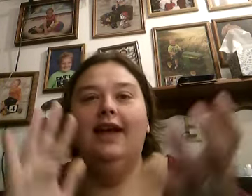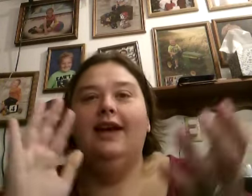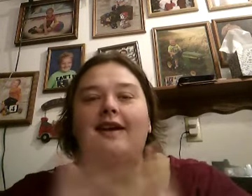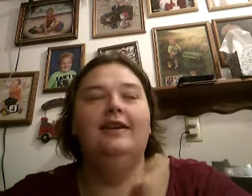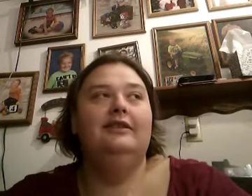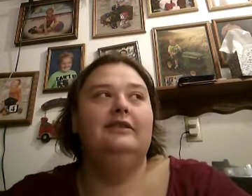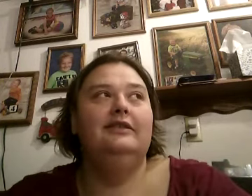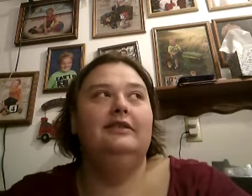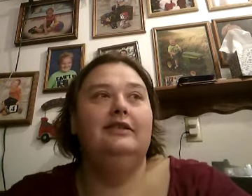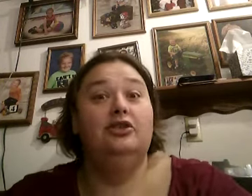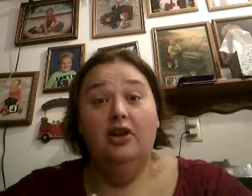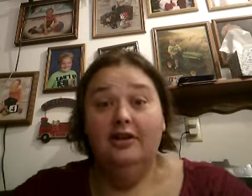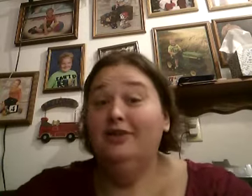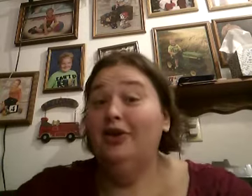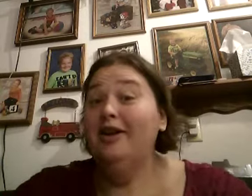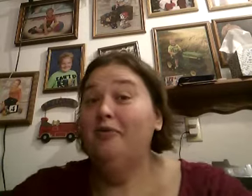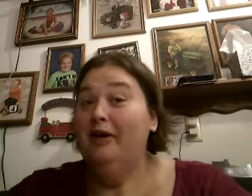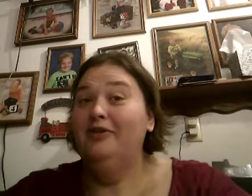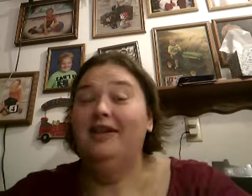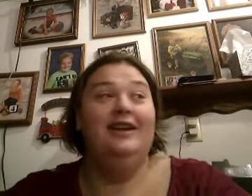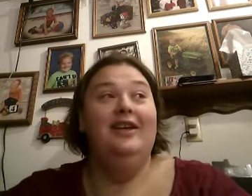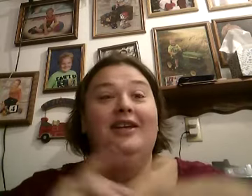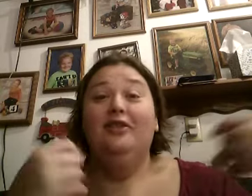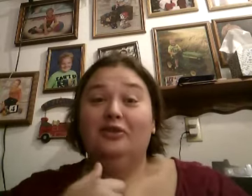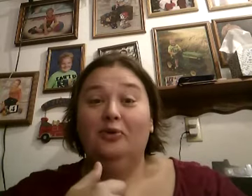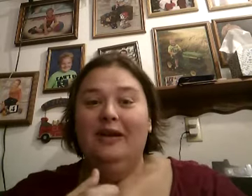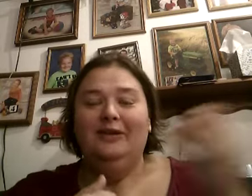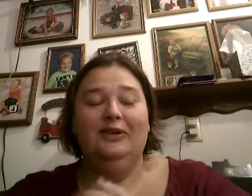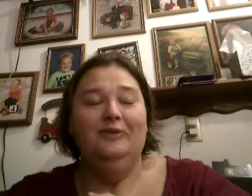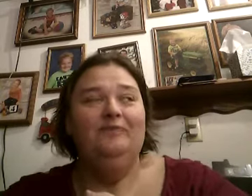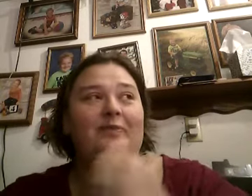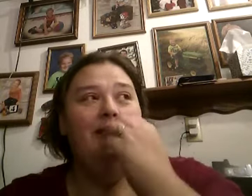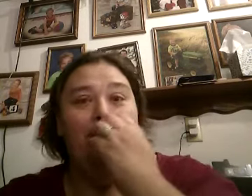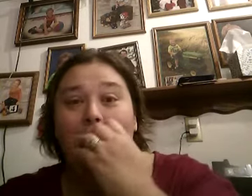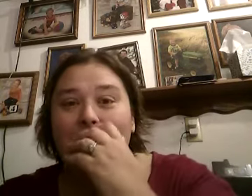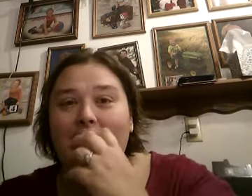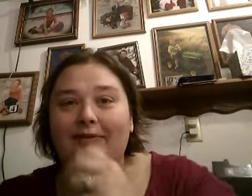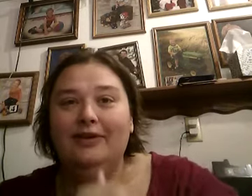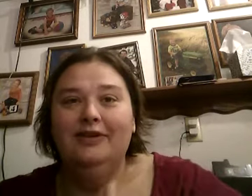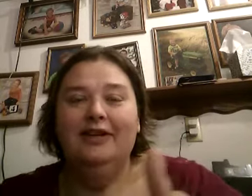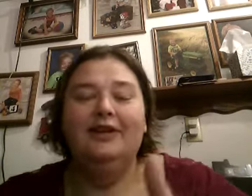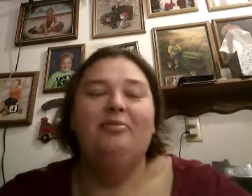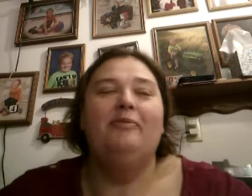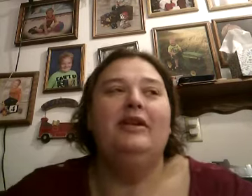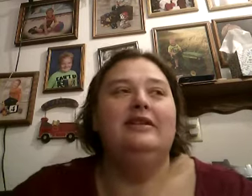Today is starting out better than this whole week. So we're doing good. We're doing good. I hope everybody else